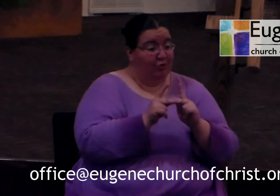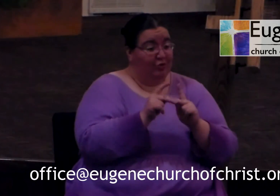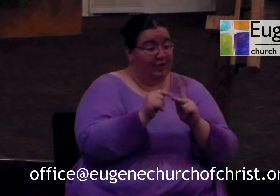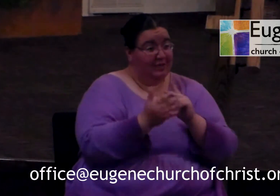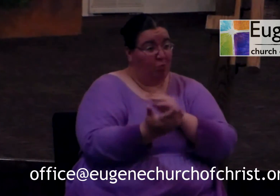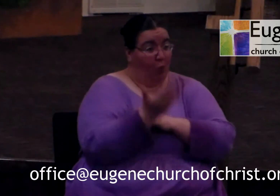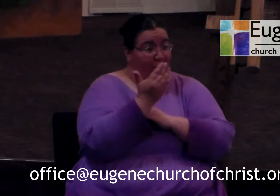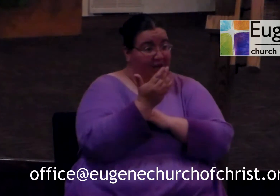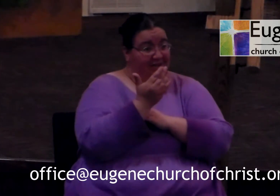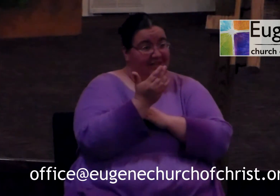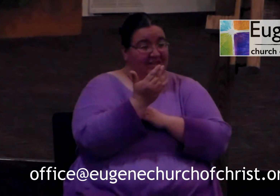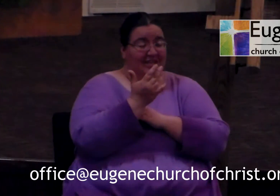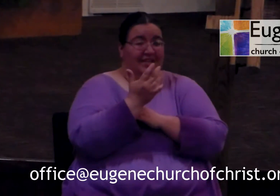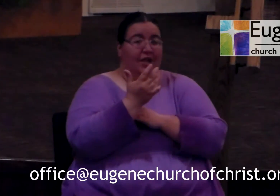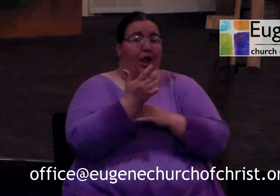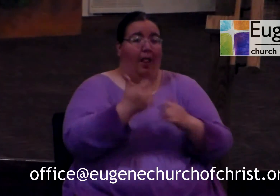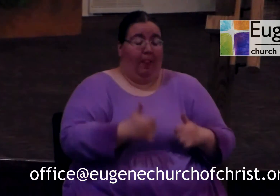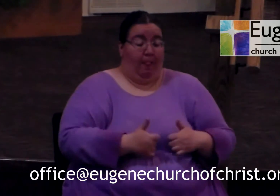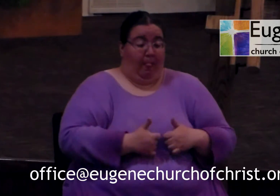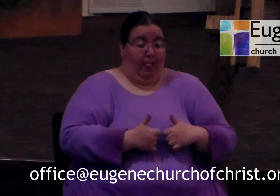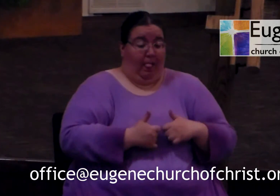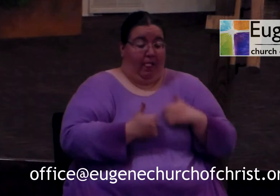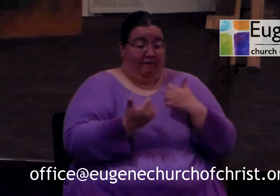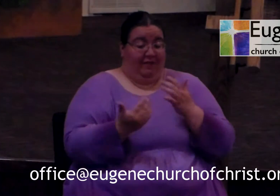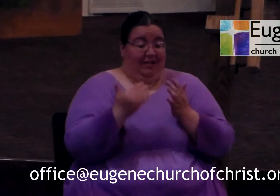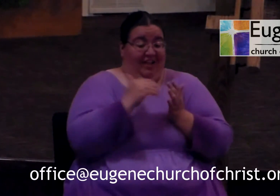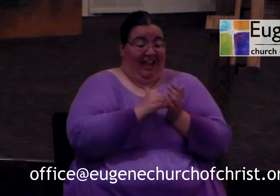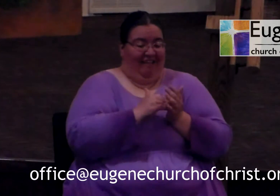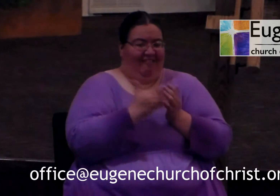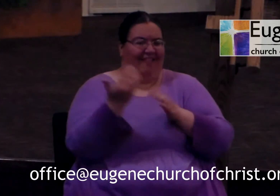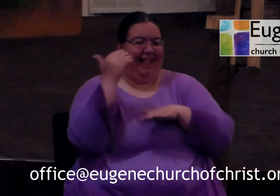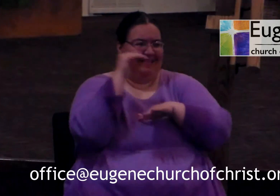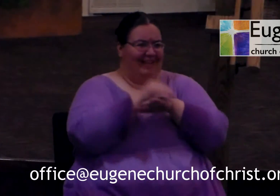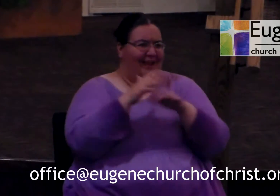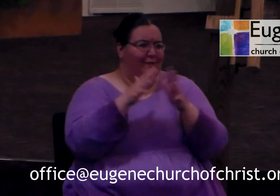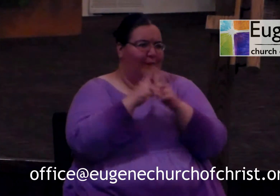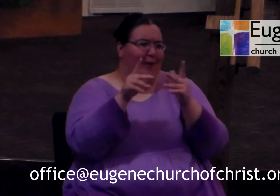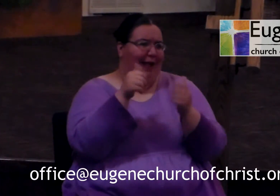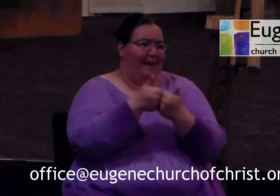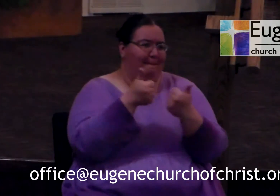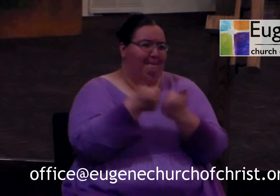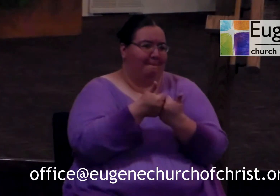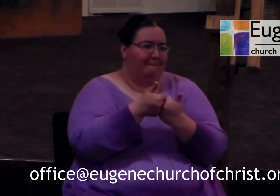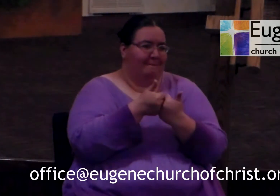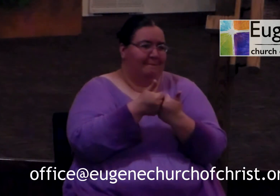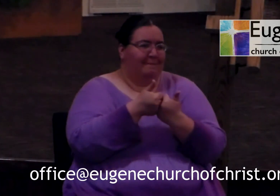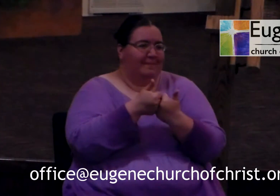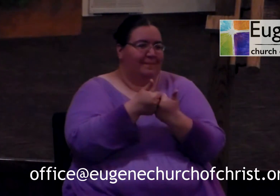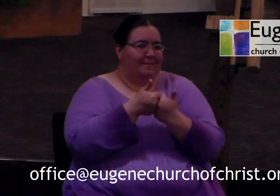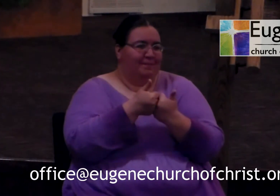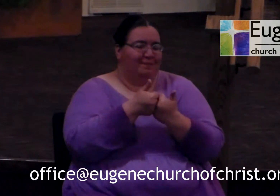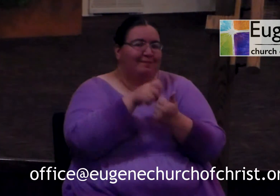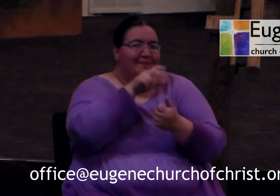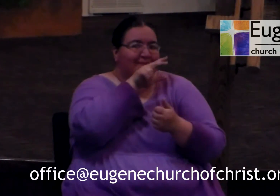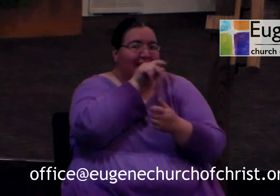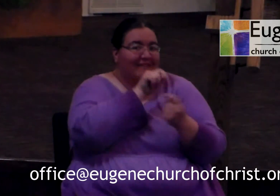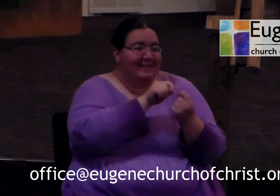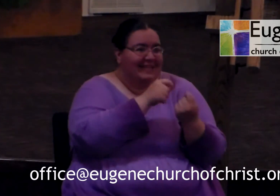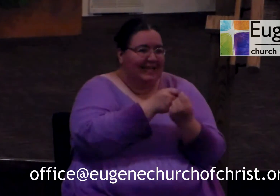game. Hopefully it's not you while I'm talking. It's a group of football players that have practiced and practiced and practiced, a group of coaches that thought they had a game plan that